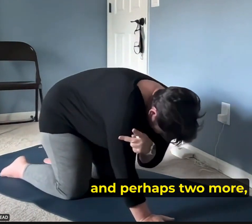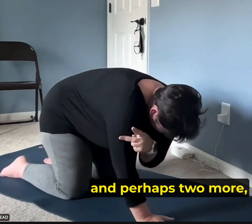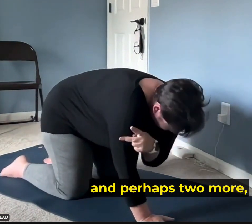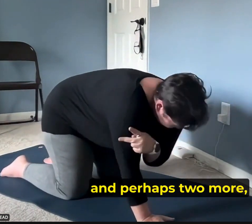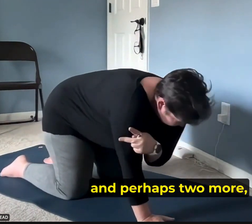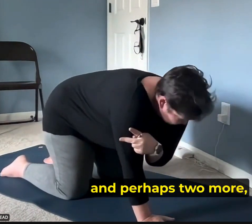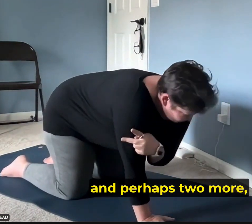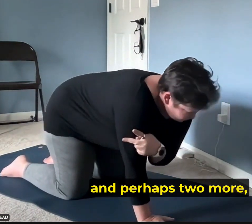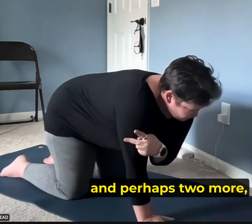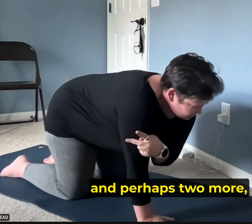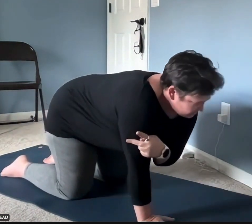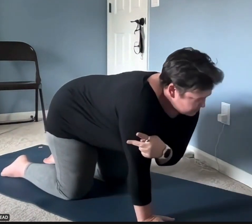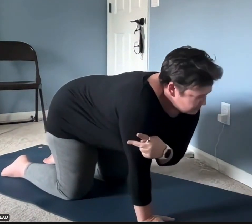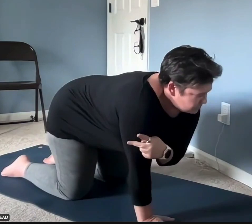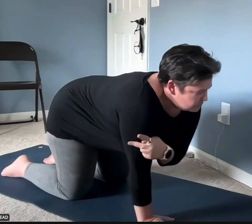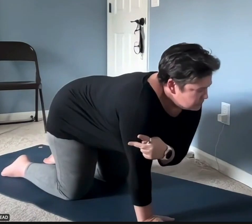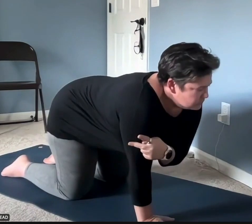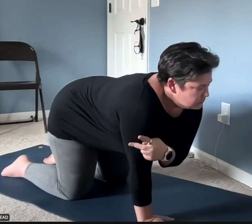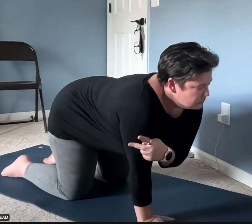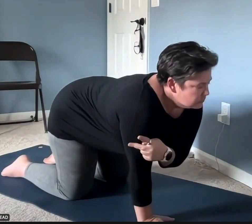Perhaps 2 more.